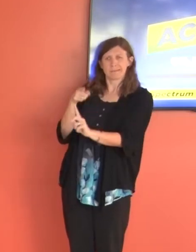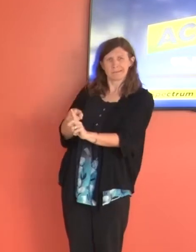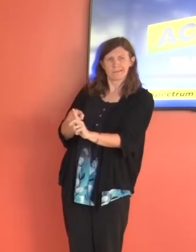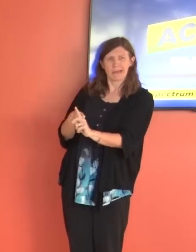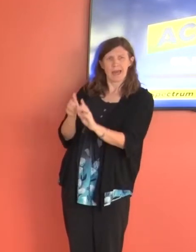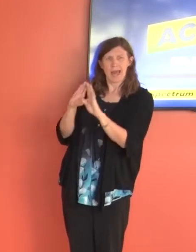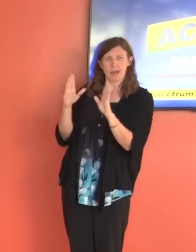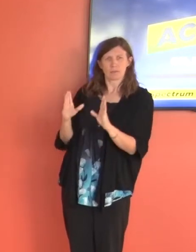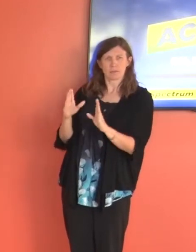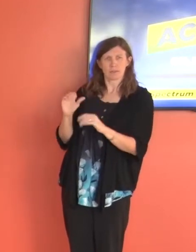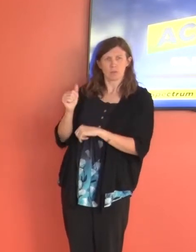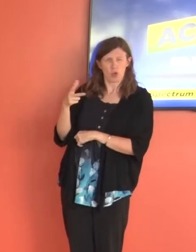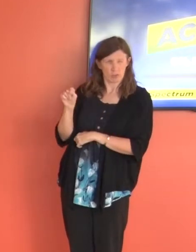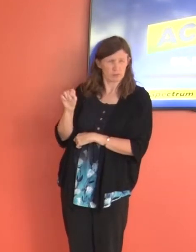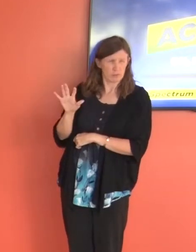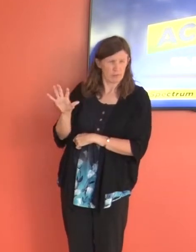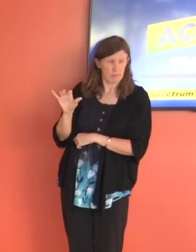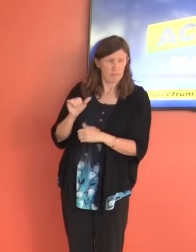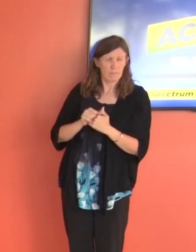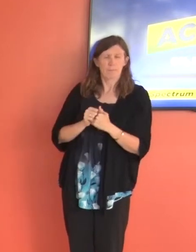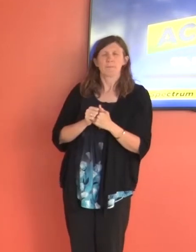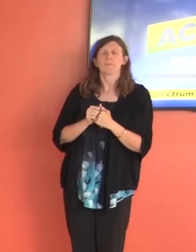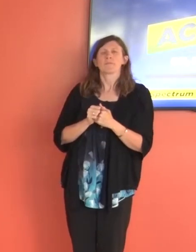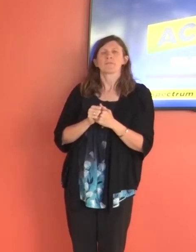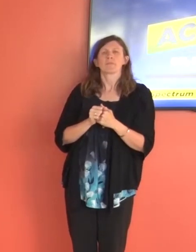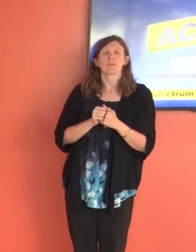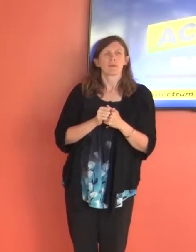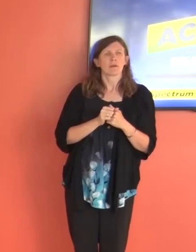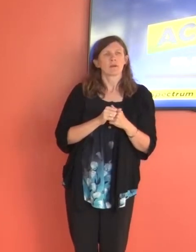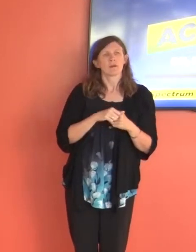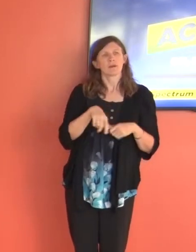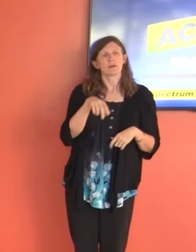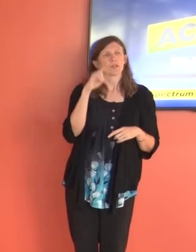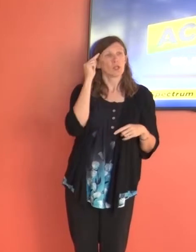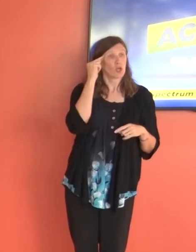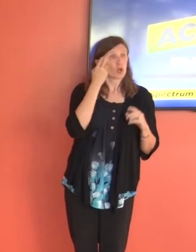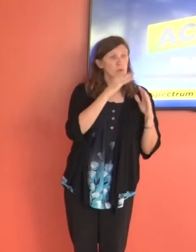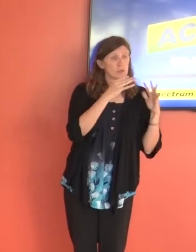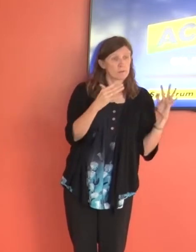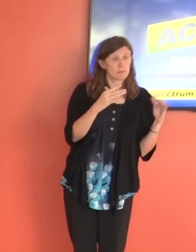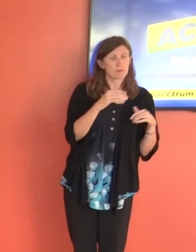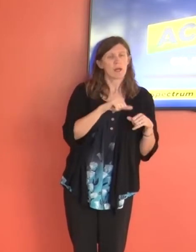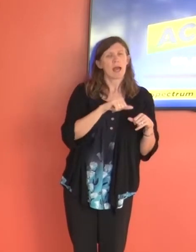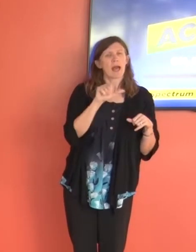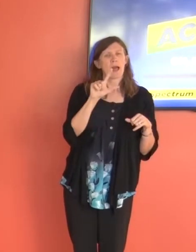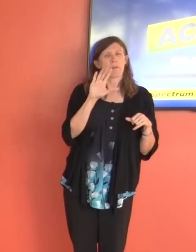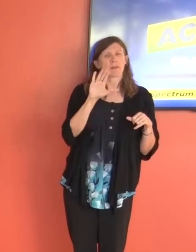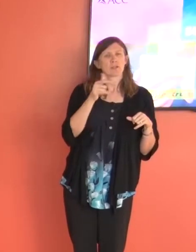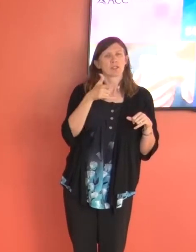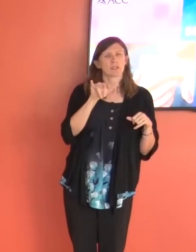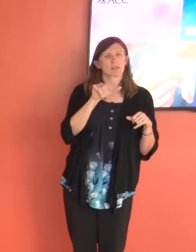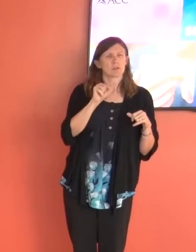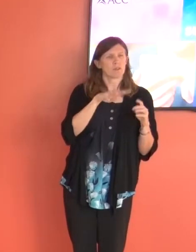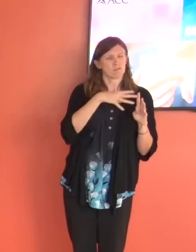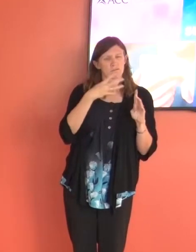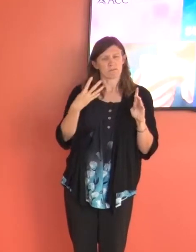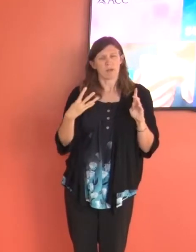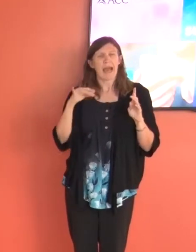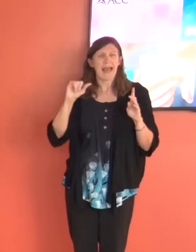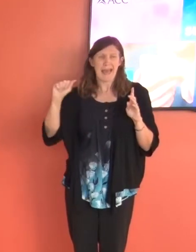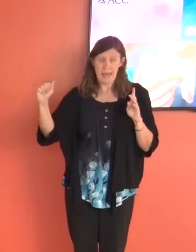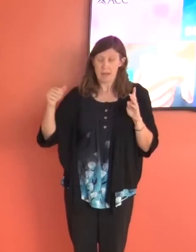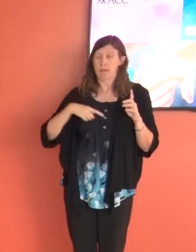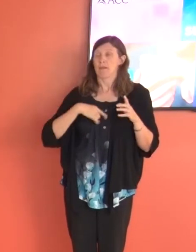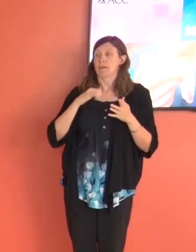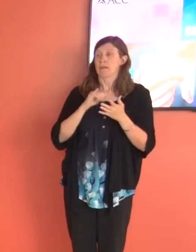neurodivergent students and LGBTQIA students were some of the students that had the highest incidence of housing